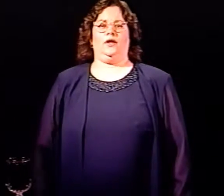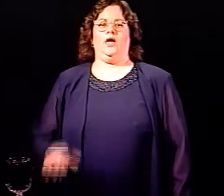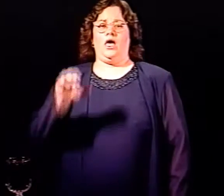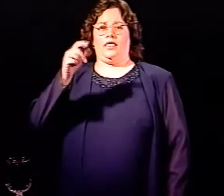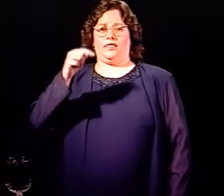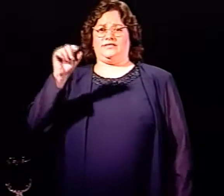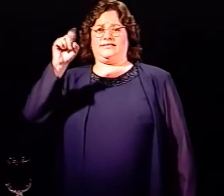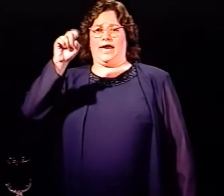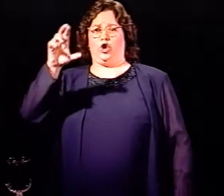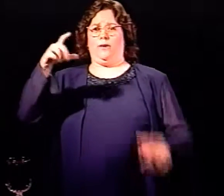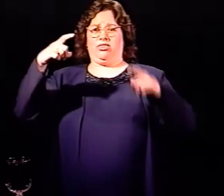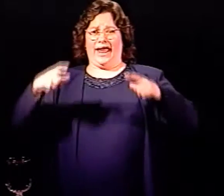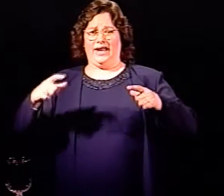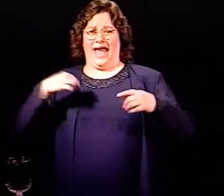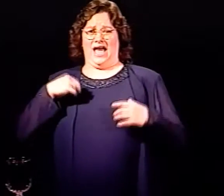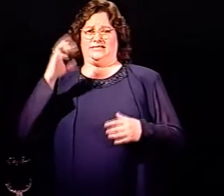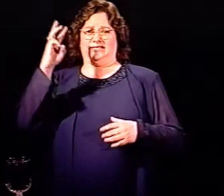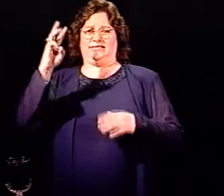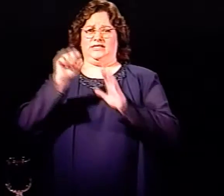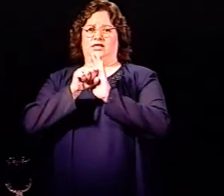The Seder plate has 6 symbols.